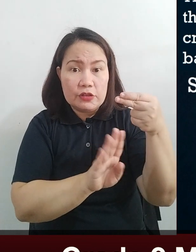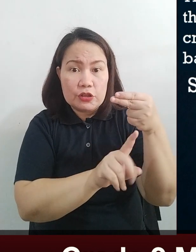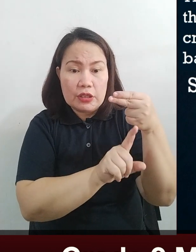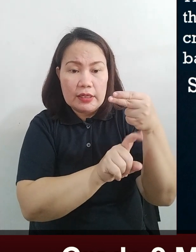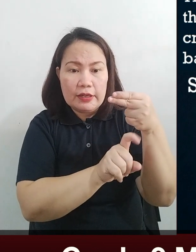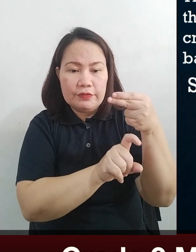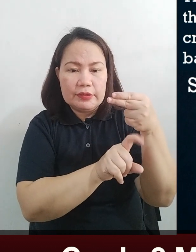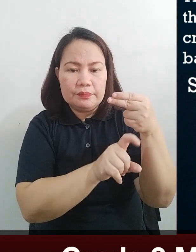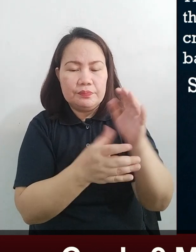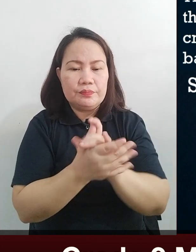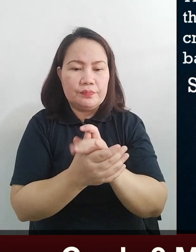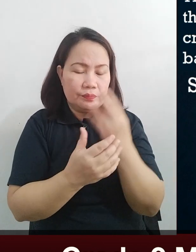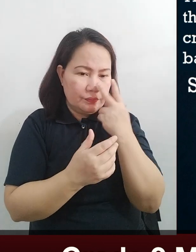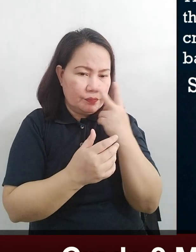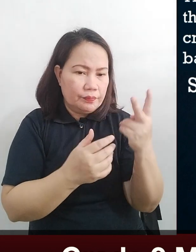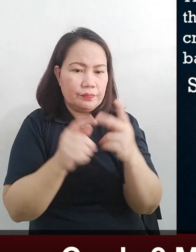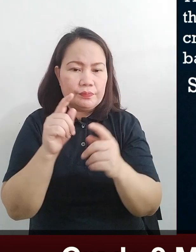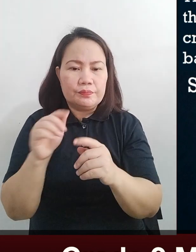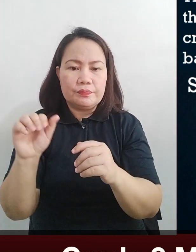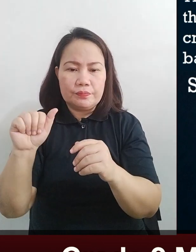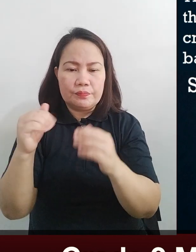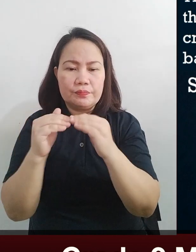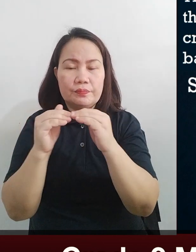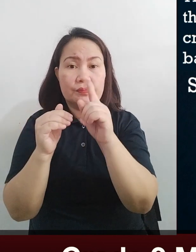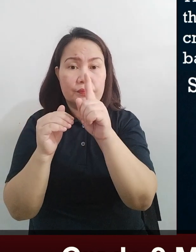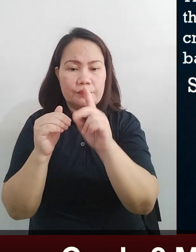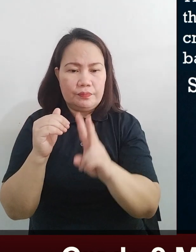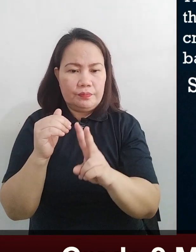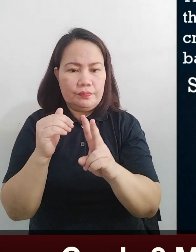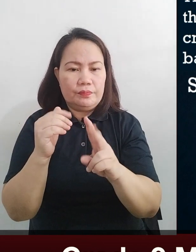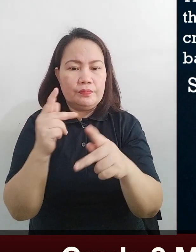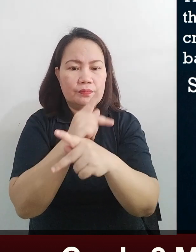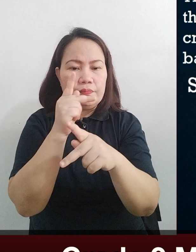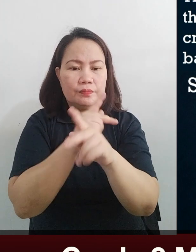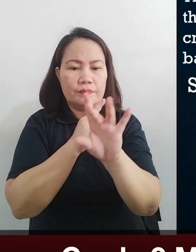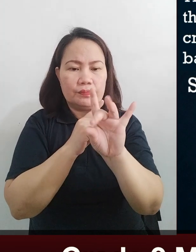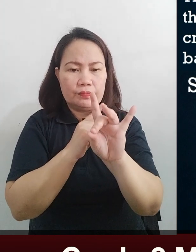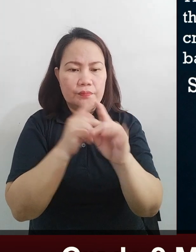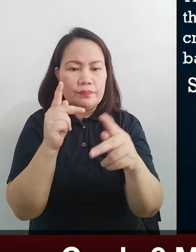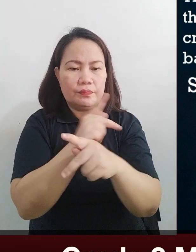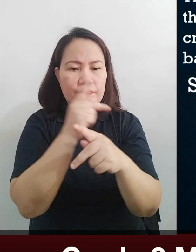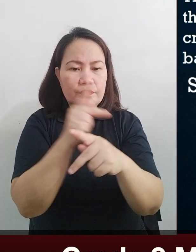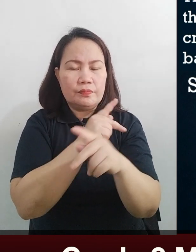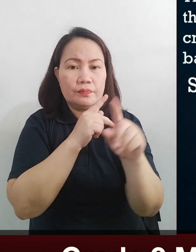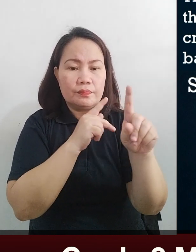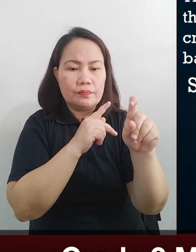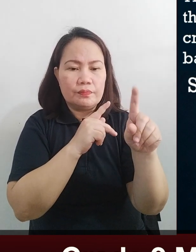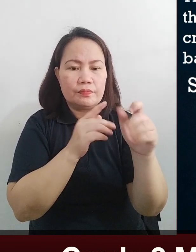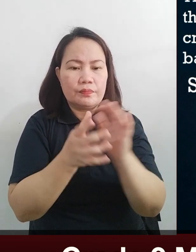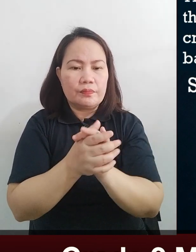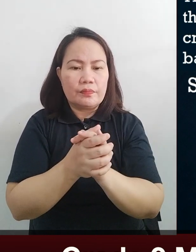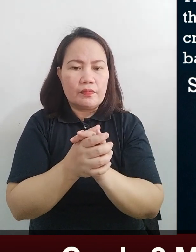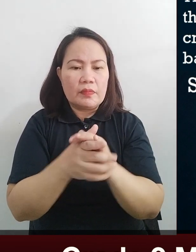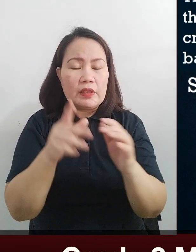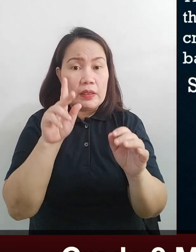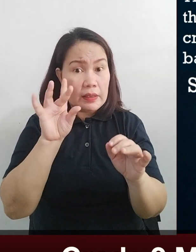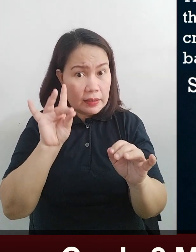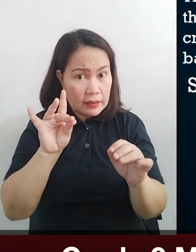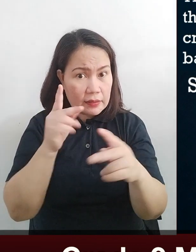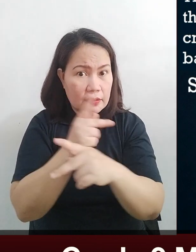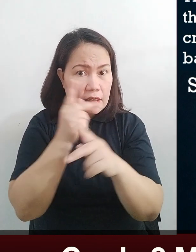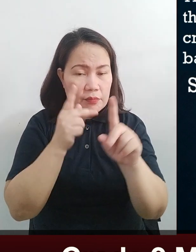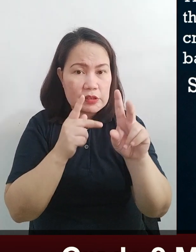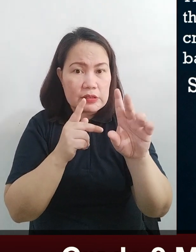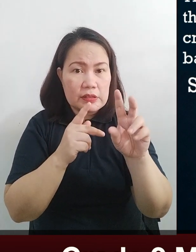natin. So, that is 1/2 times 8 cm times 11 cm, and this